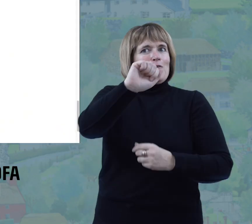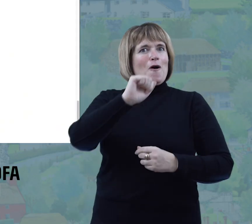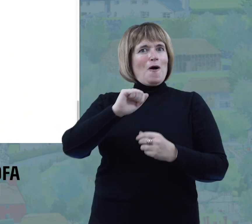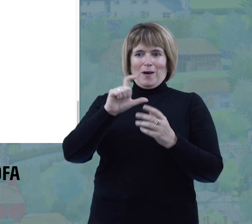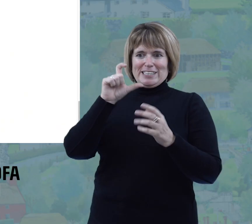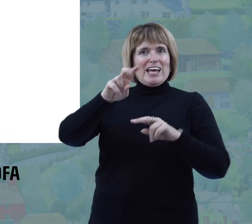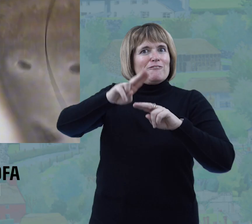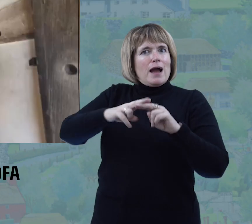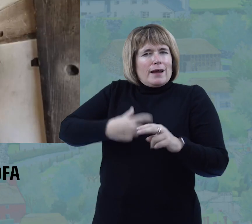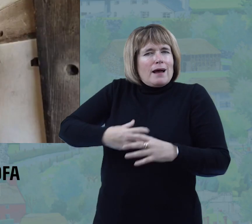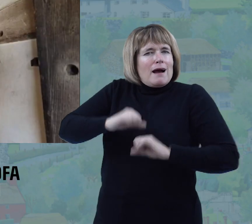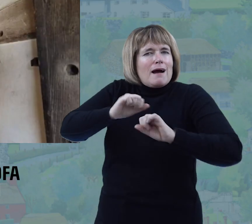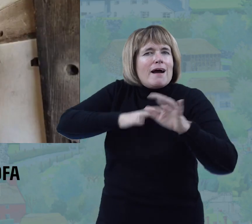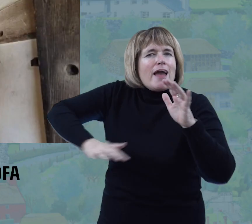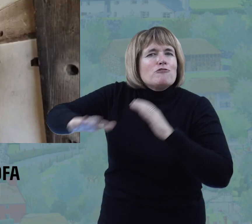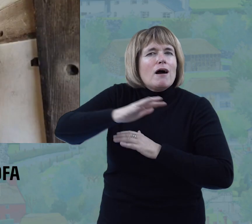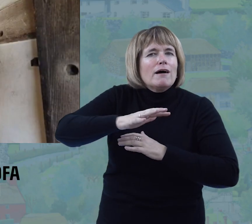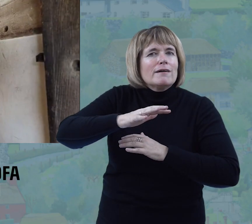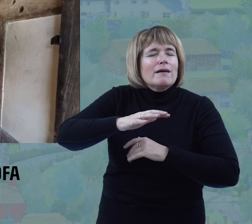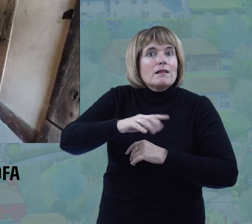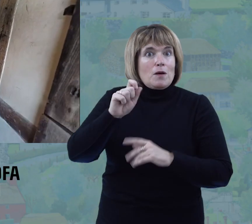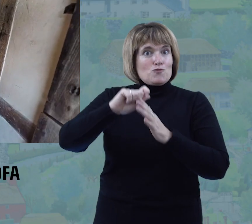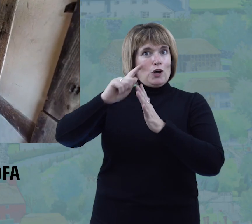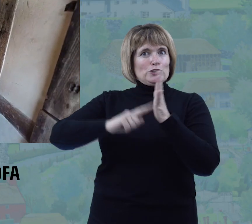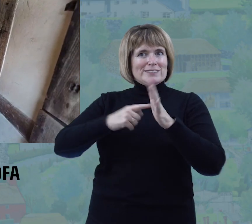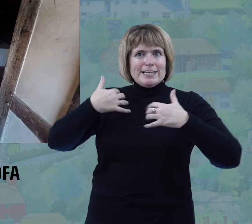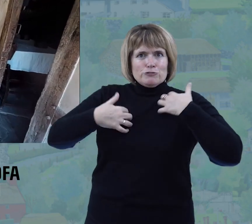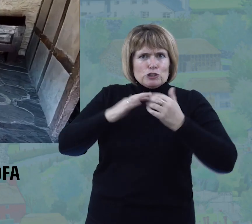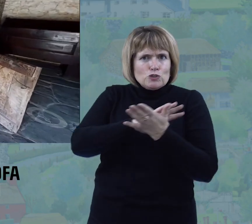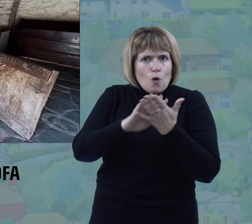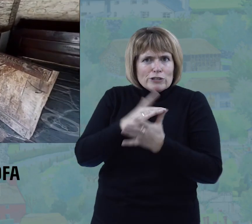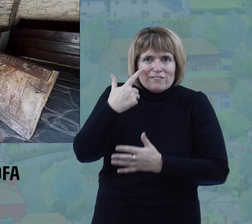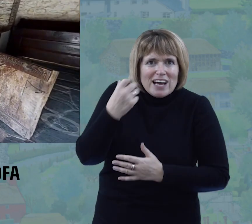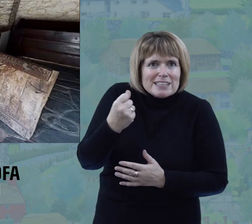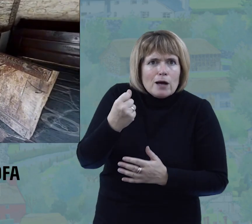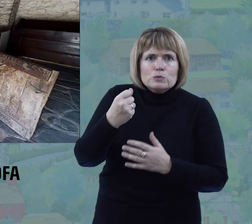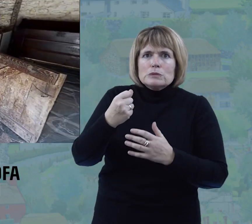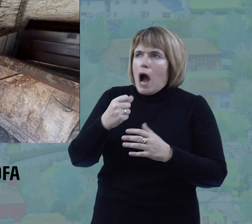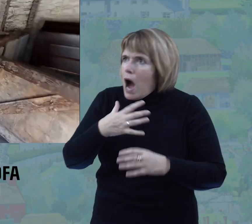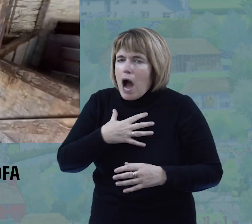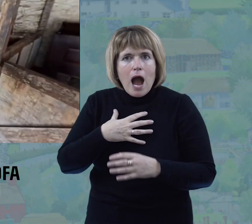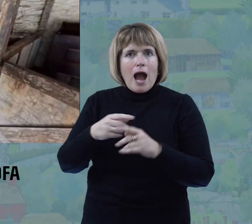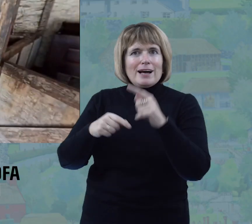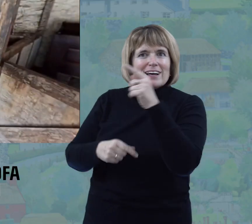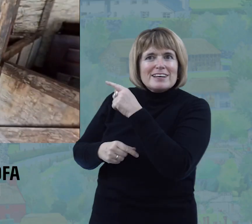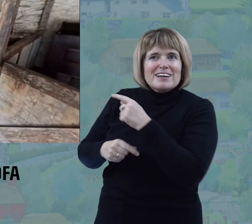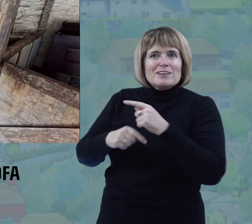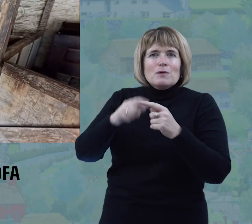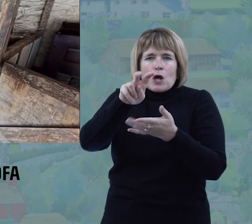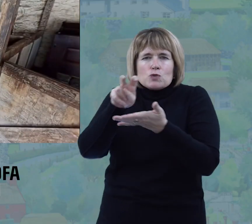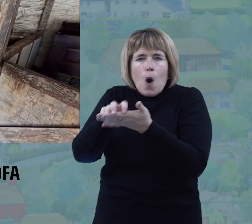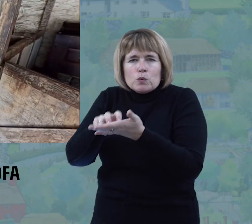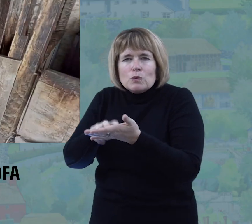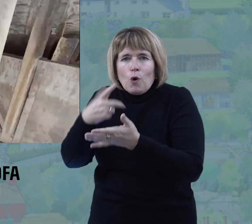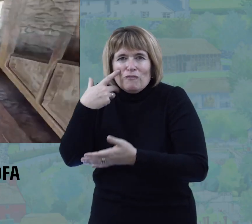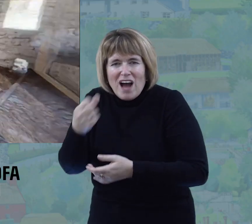inform your Cynefin is a great project and can lead to many interesting stories being uncovered. Keep in mind to always make notes about